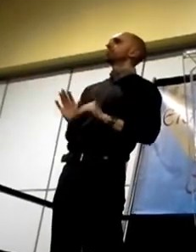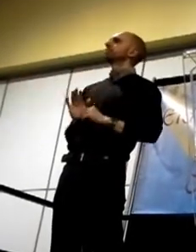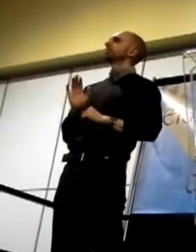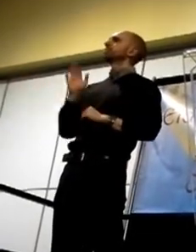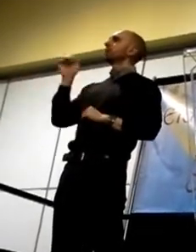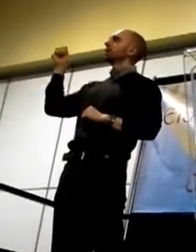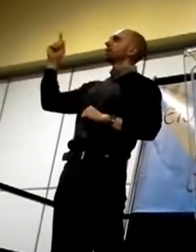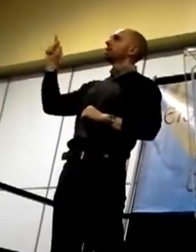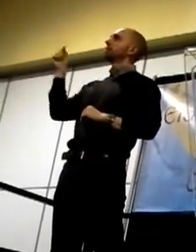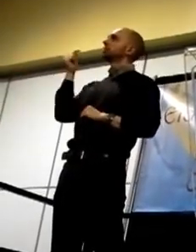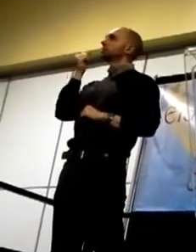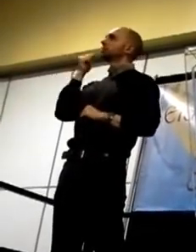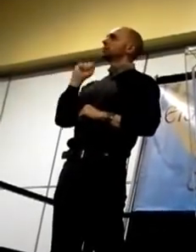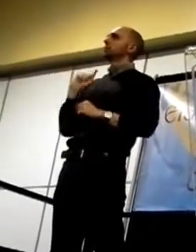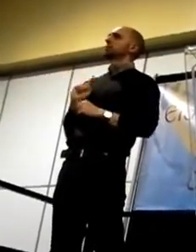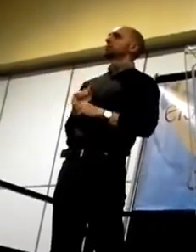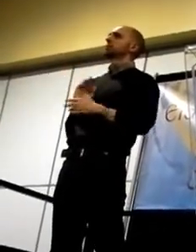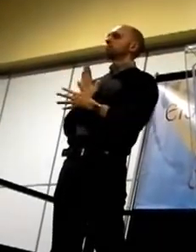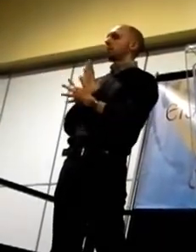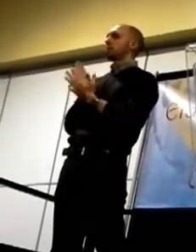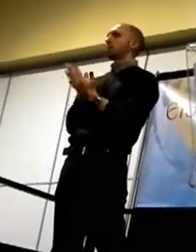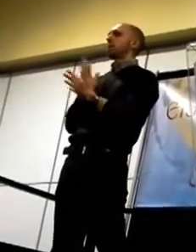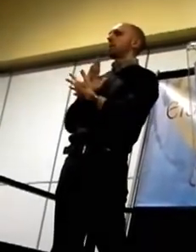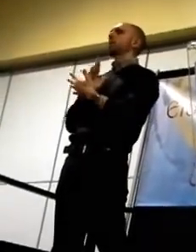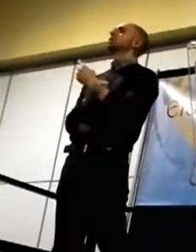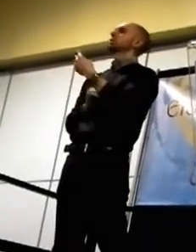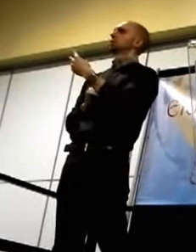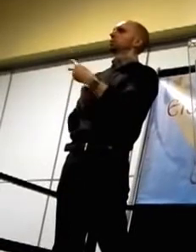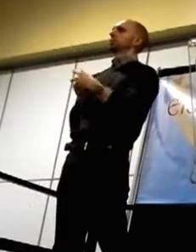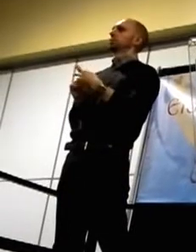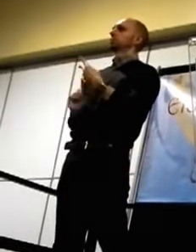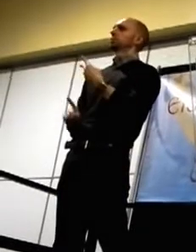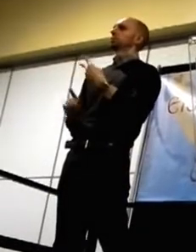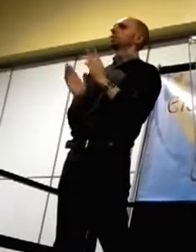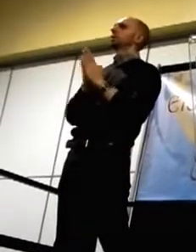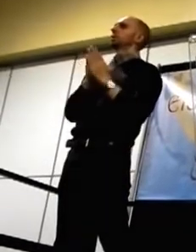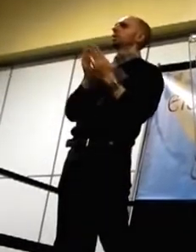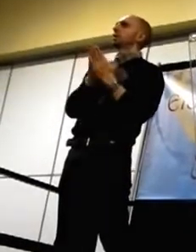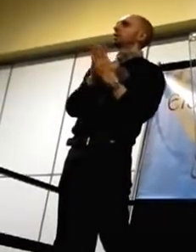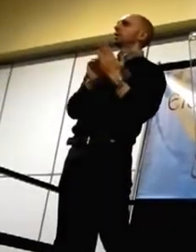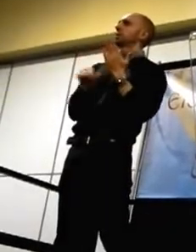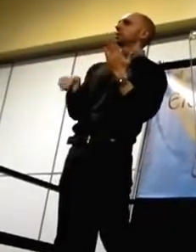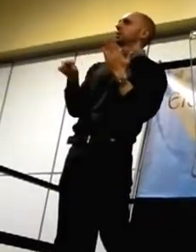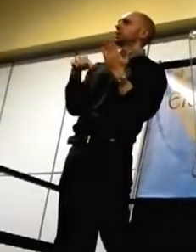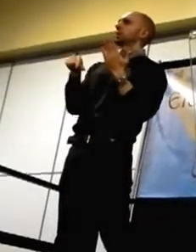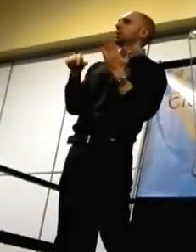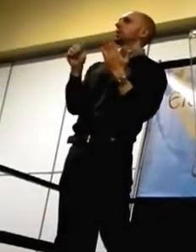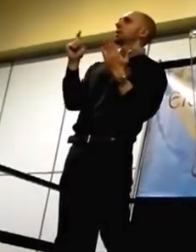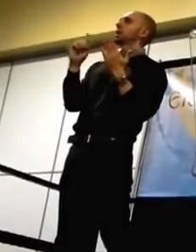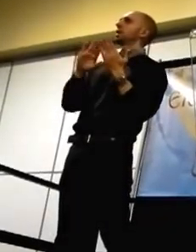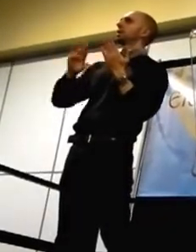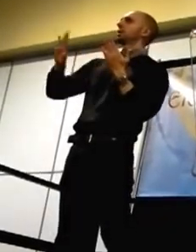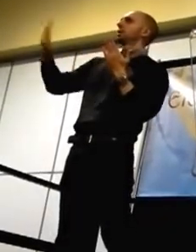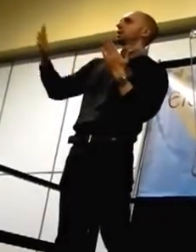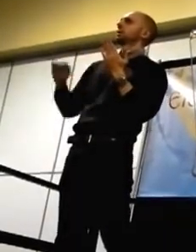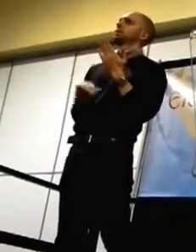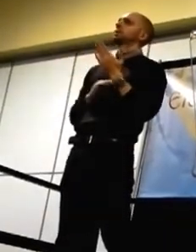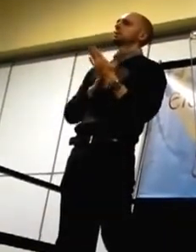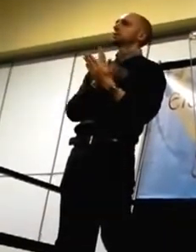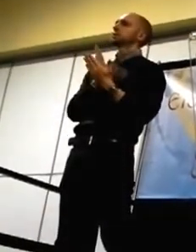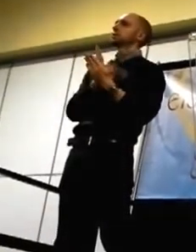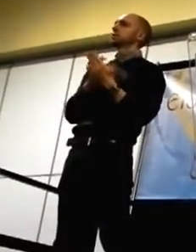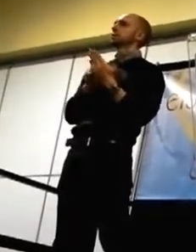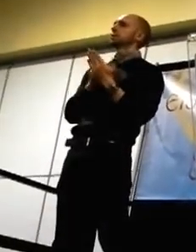sallam says, two things, the book of Allah and the sunnah of Rasulullah sallallahu alayhi wa sallam.